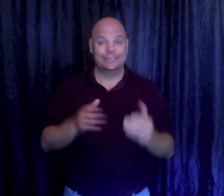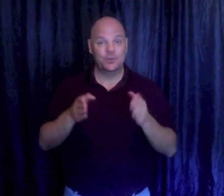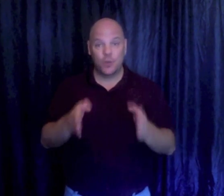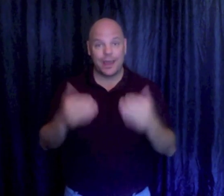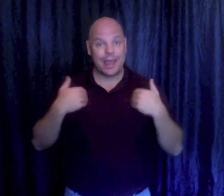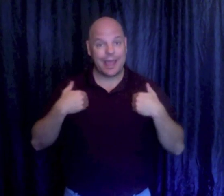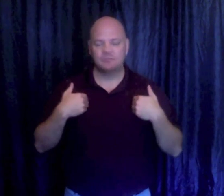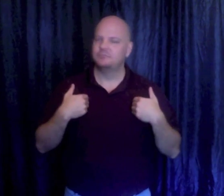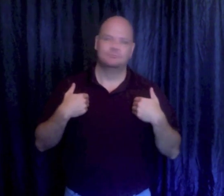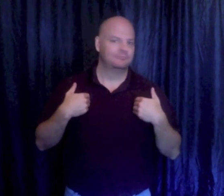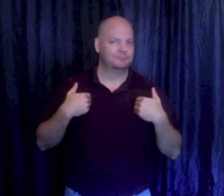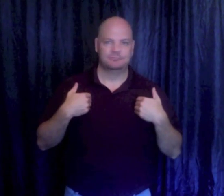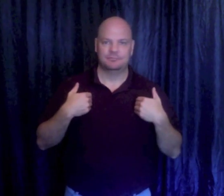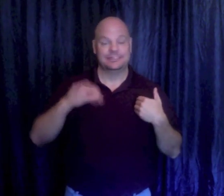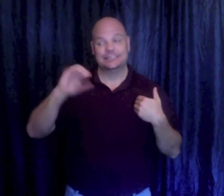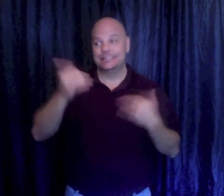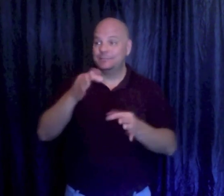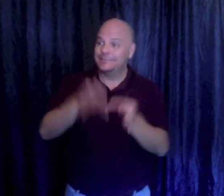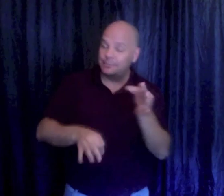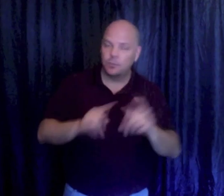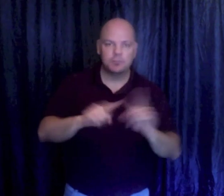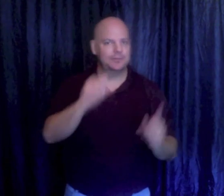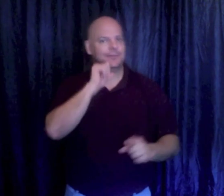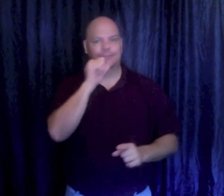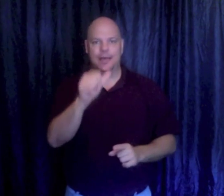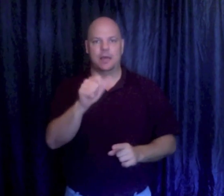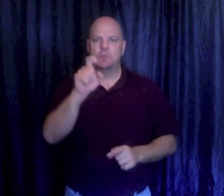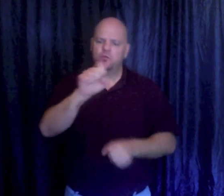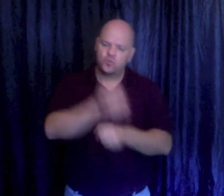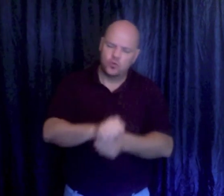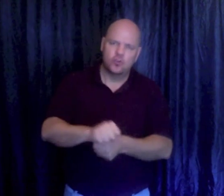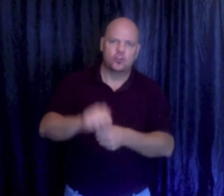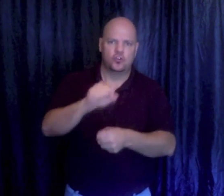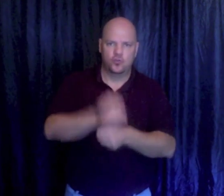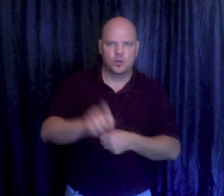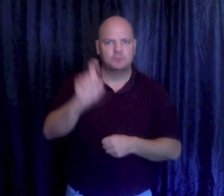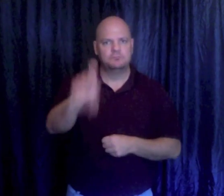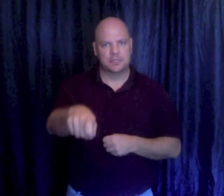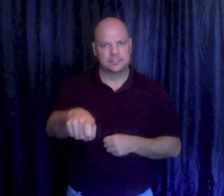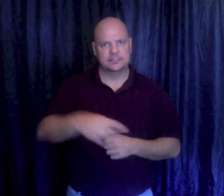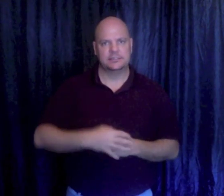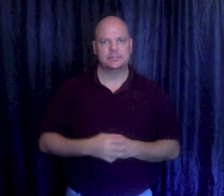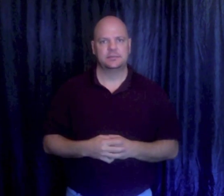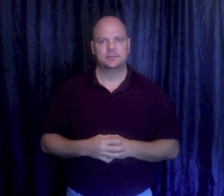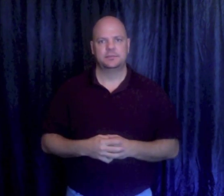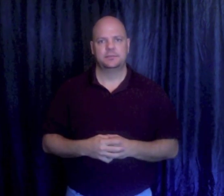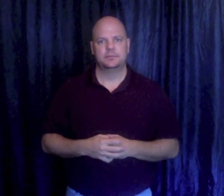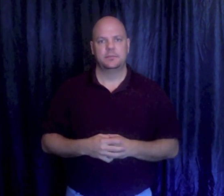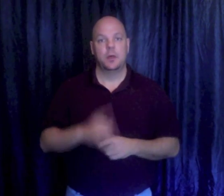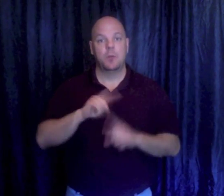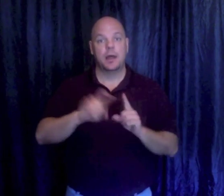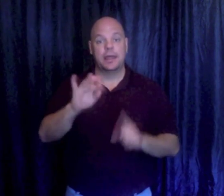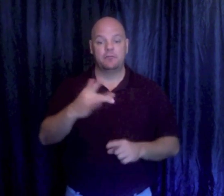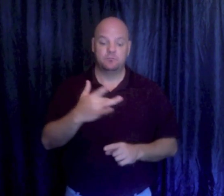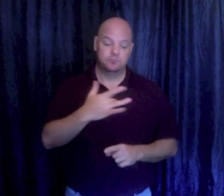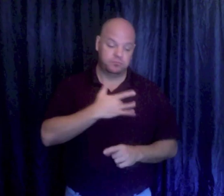It's not easy. It's something you really have to work on. But if you really have your heart set on being